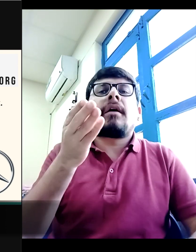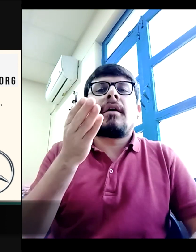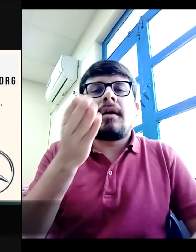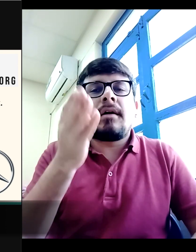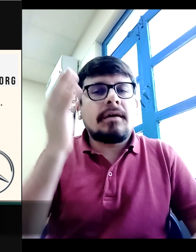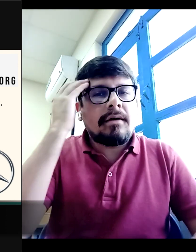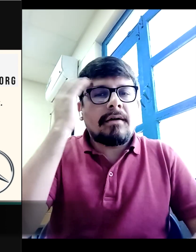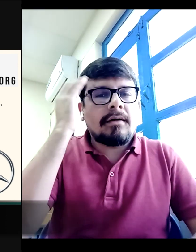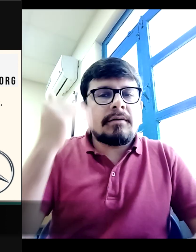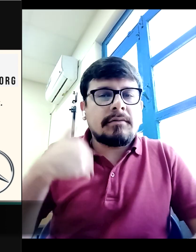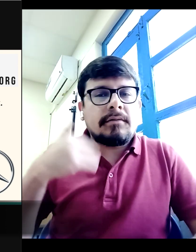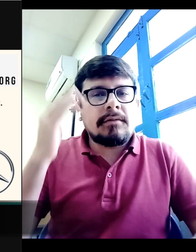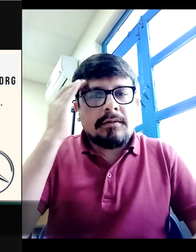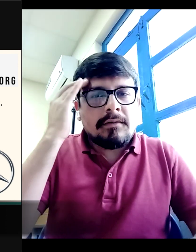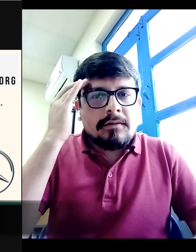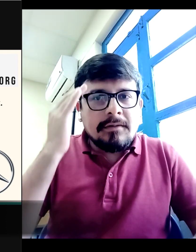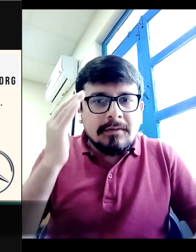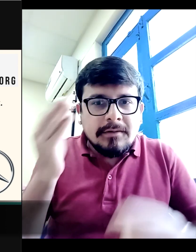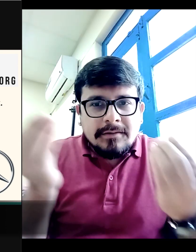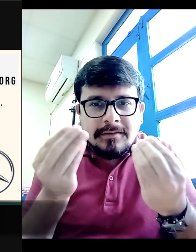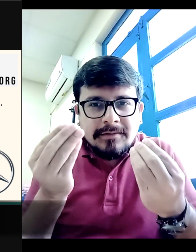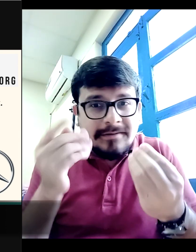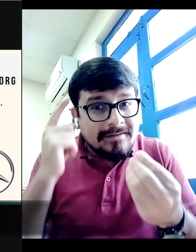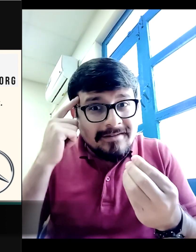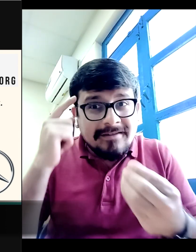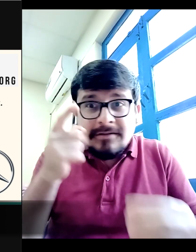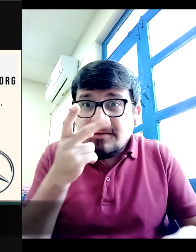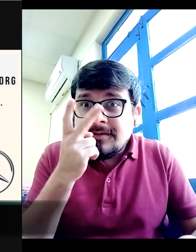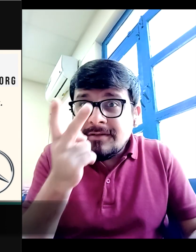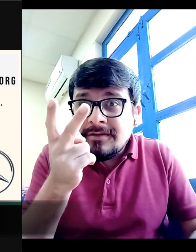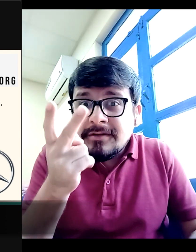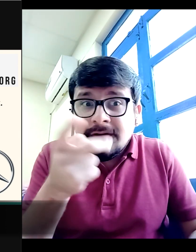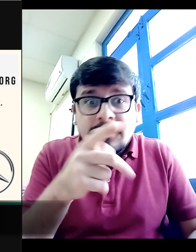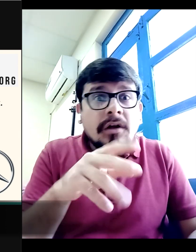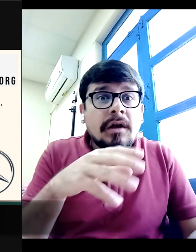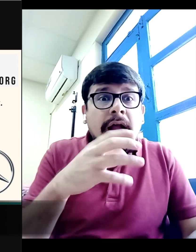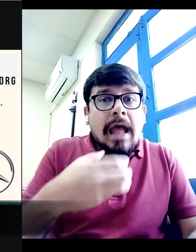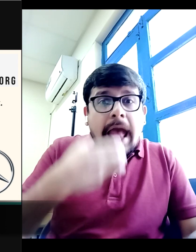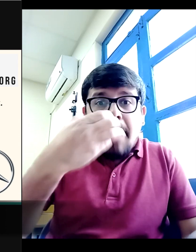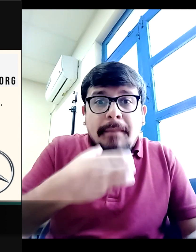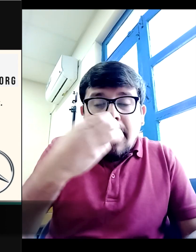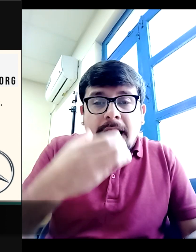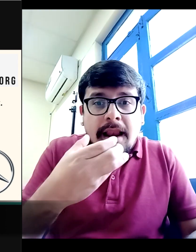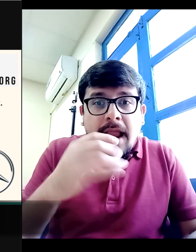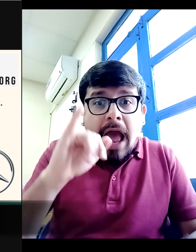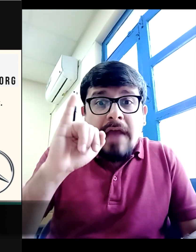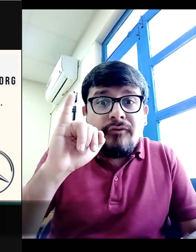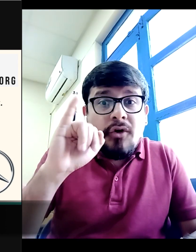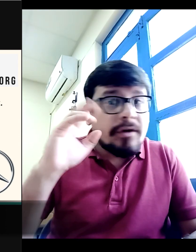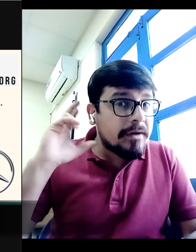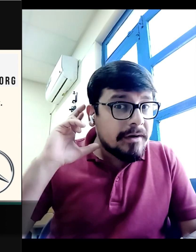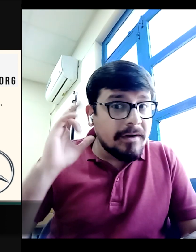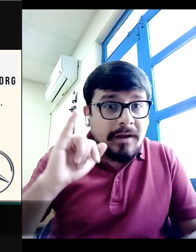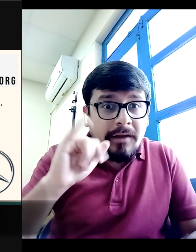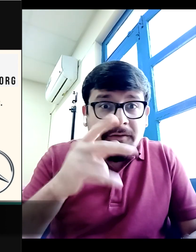Whenever you see this logo, you know that we are talking about Apple, the company that